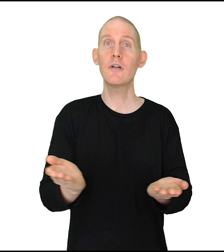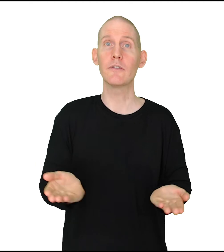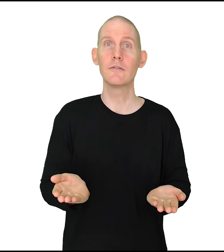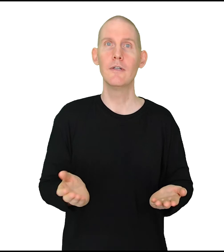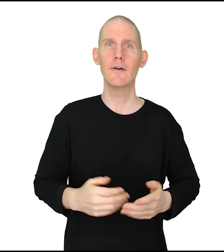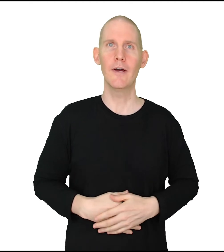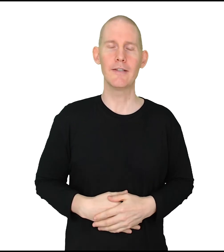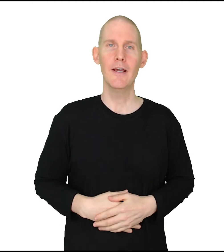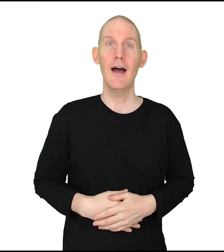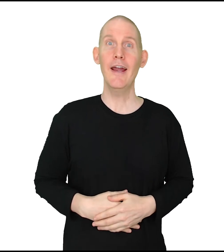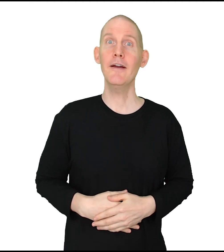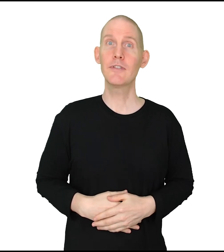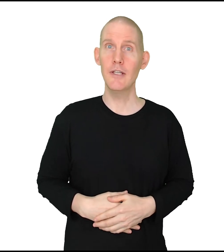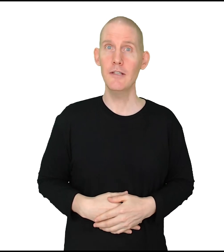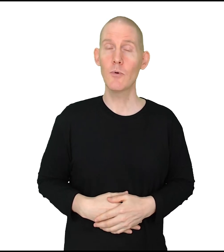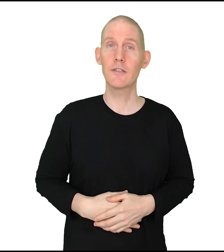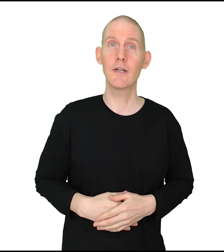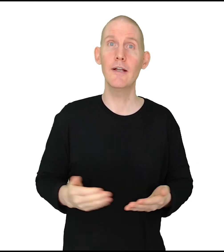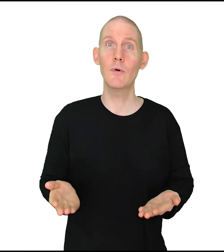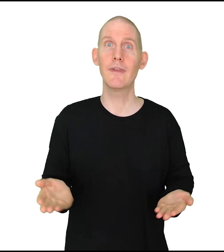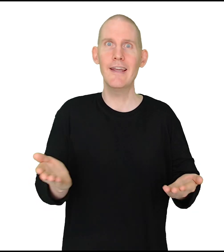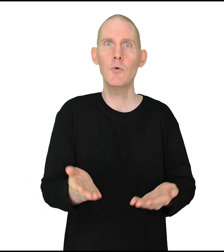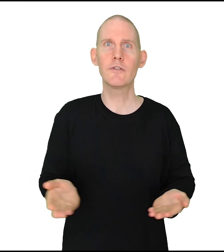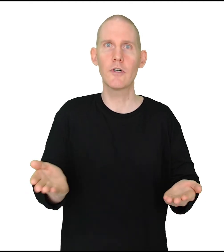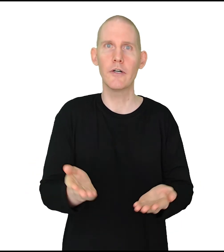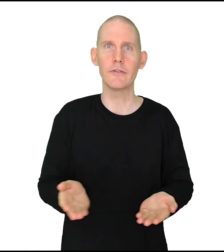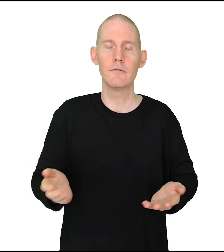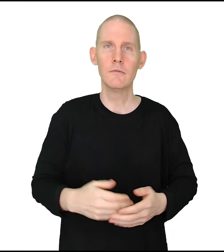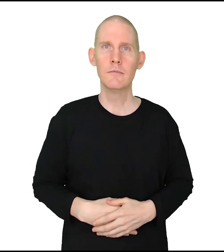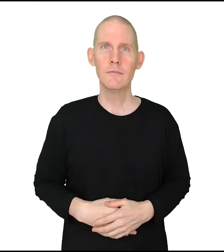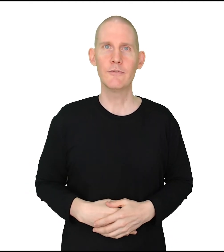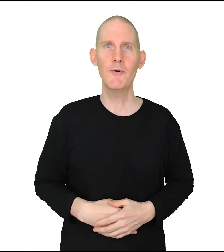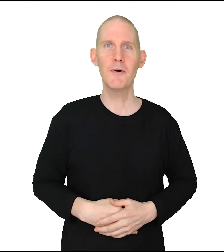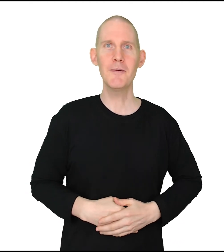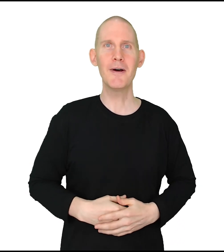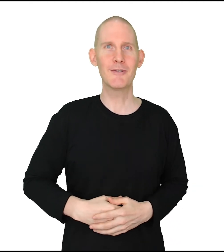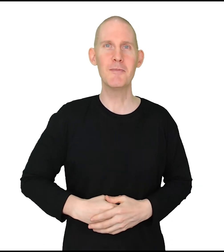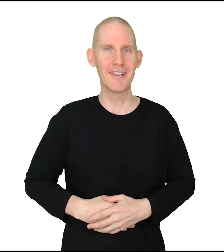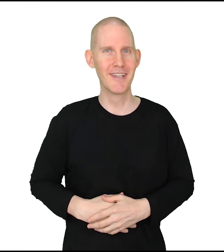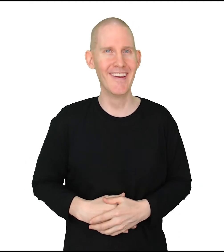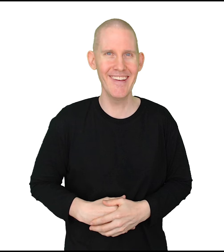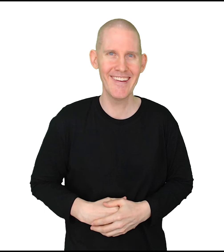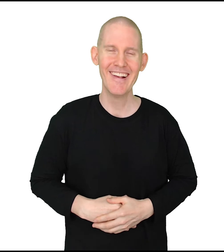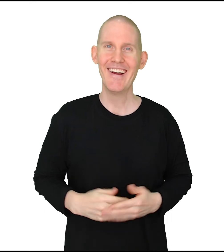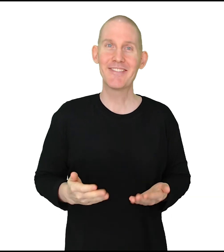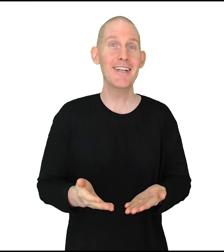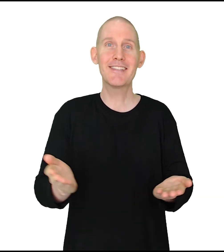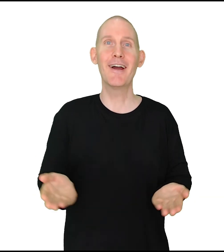circles. Right. I have seen where it's signed with inward circles. Don't worry about it too much. I've seen it signed